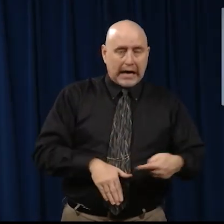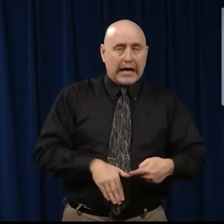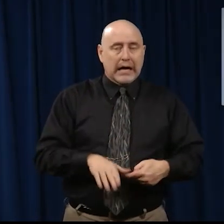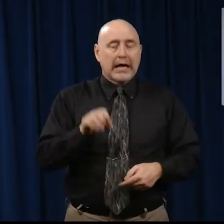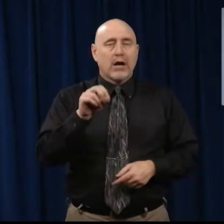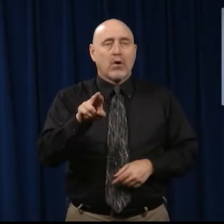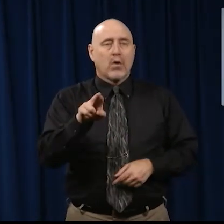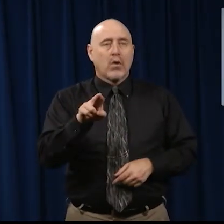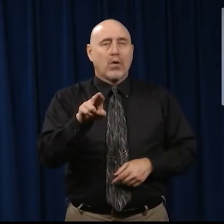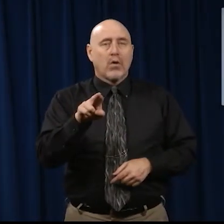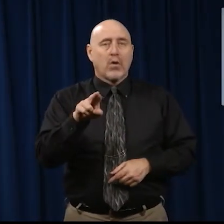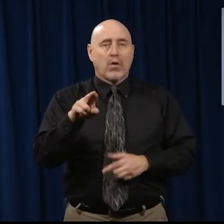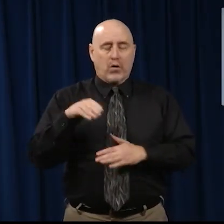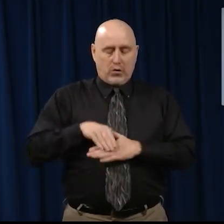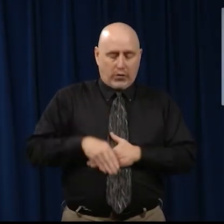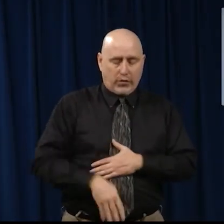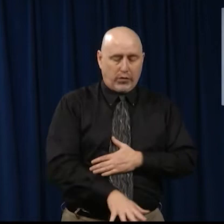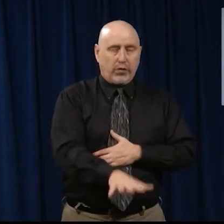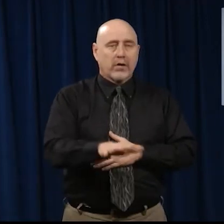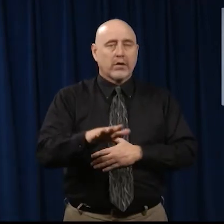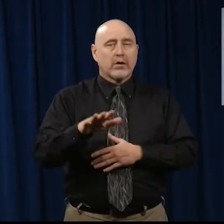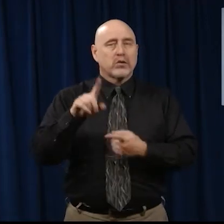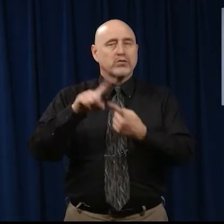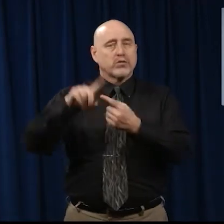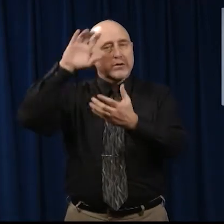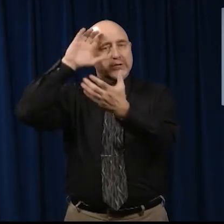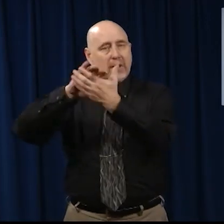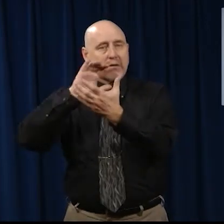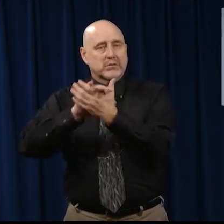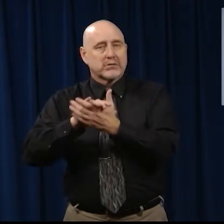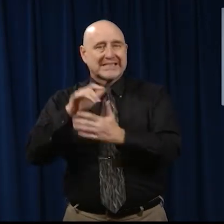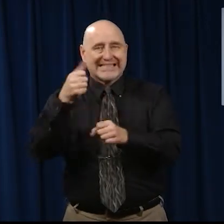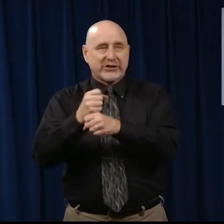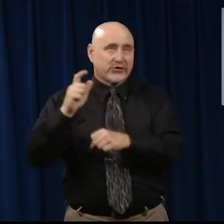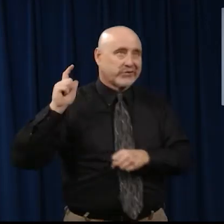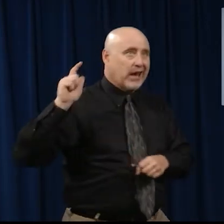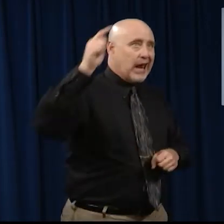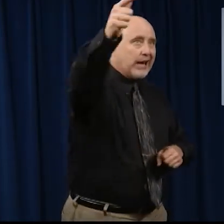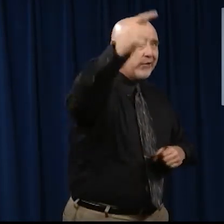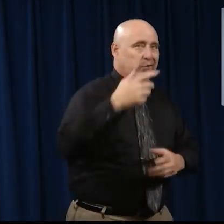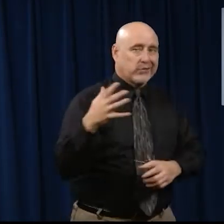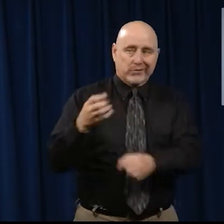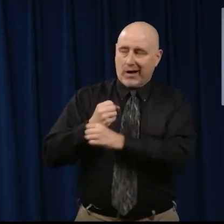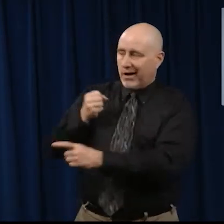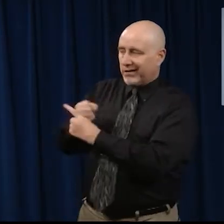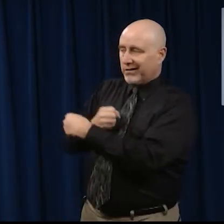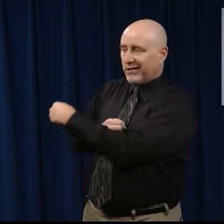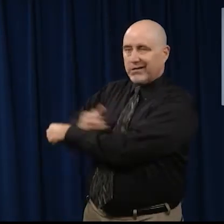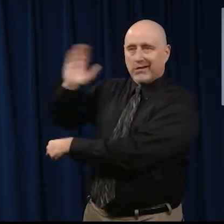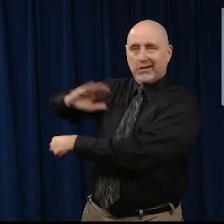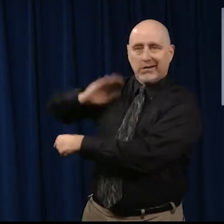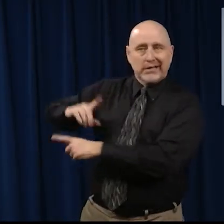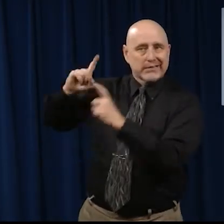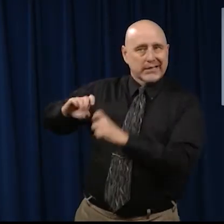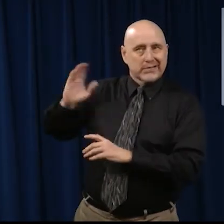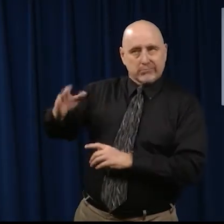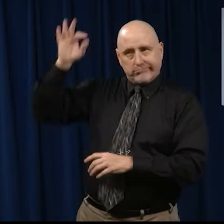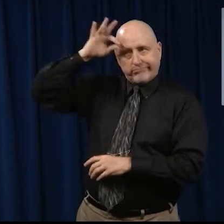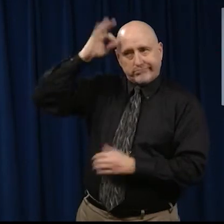give birth to. Sometimes it's going to be passed to your spouse that you have married 10 years after the fact because you never got tested and you didn't even know